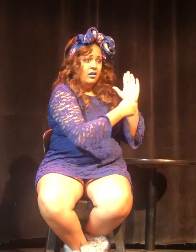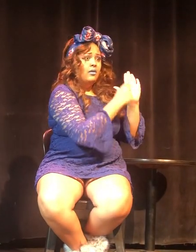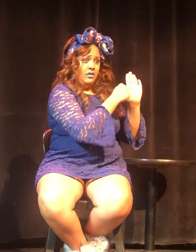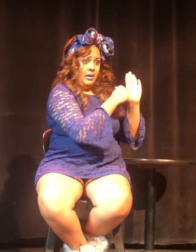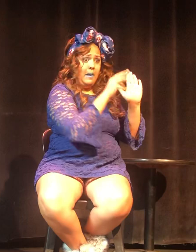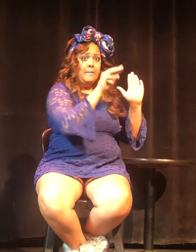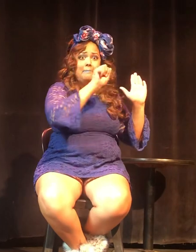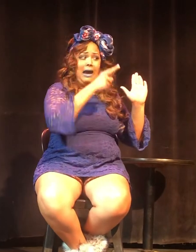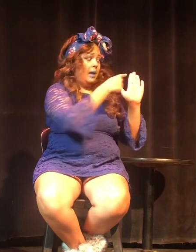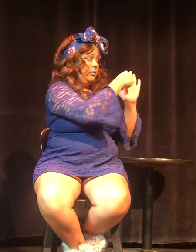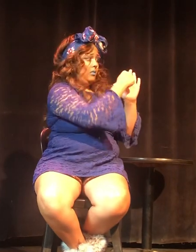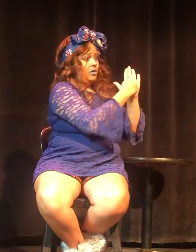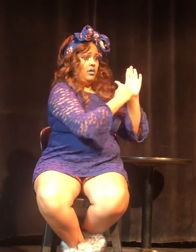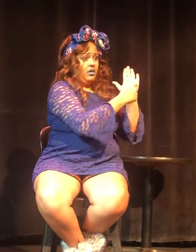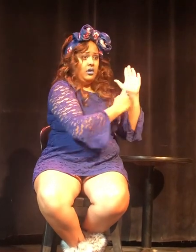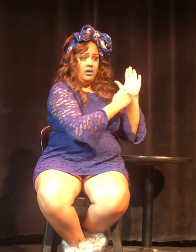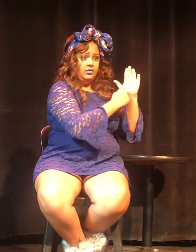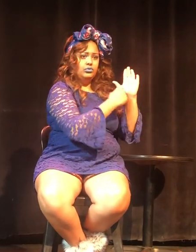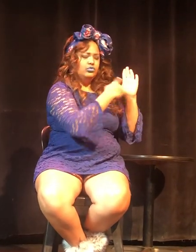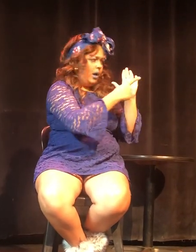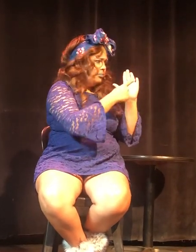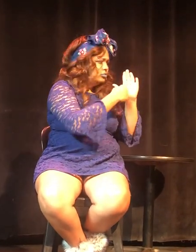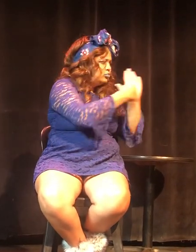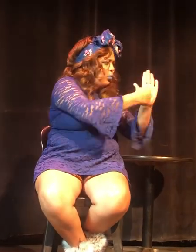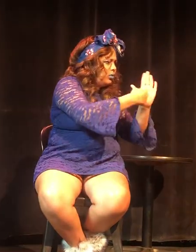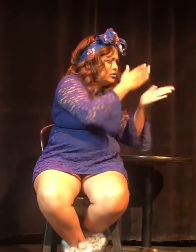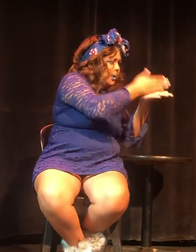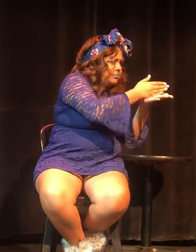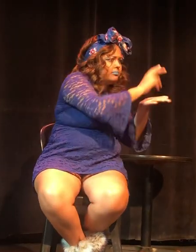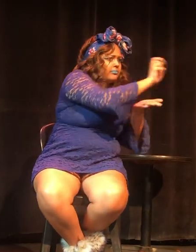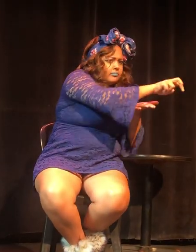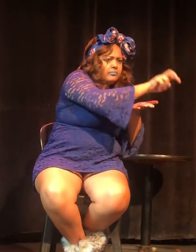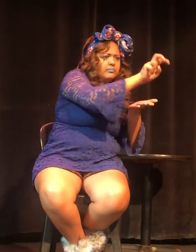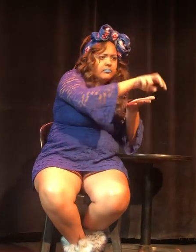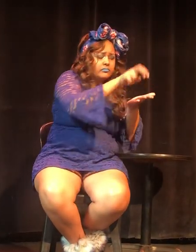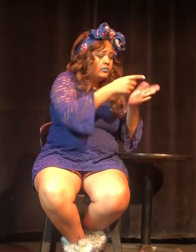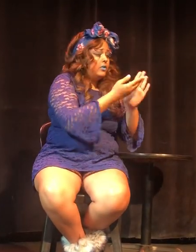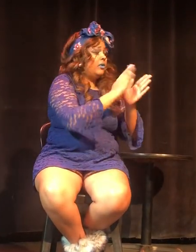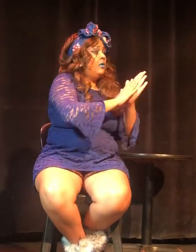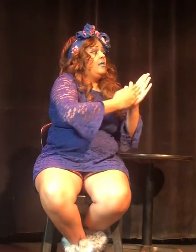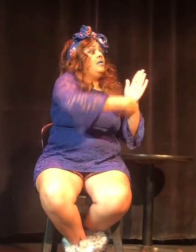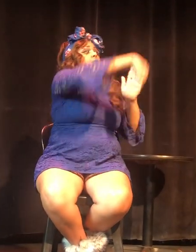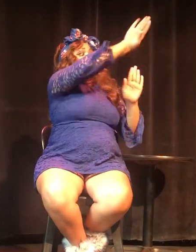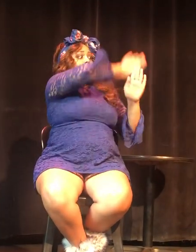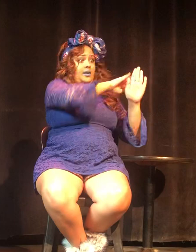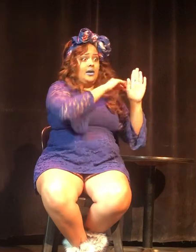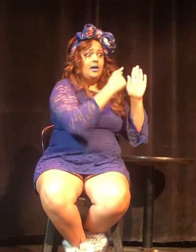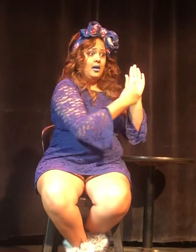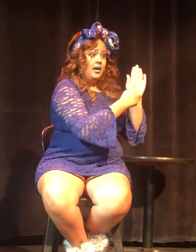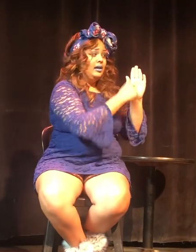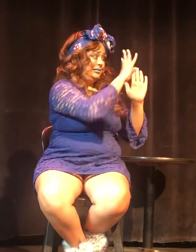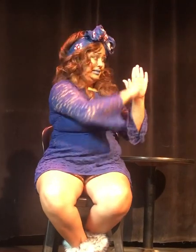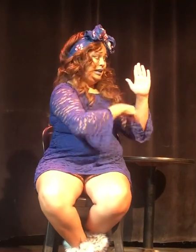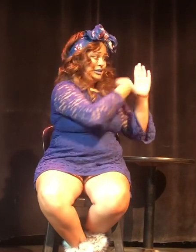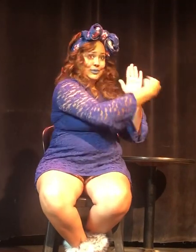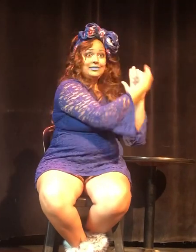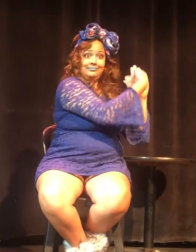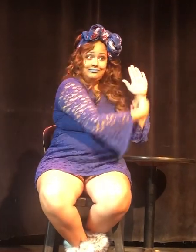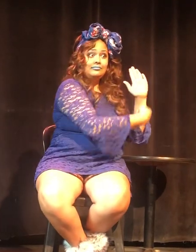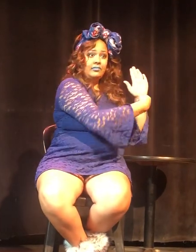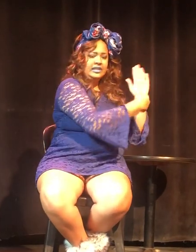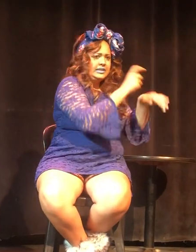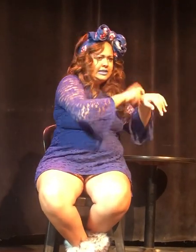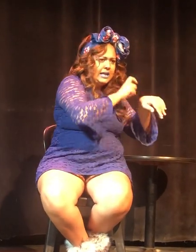stops marked in different colors. Page two has the color-coded timetable showing when we should be moving